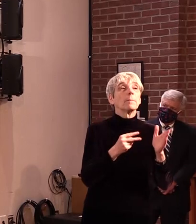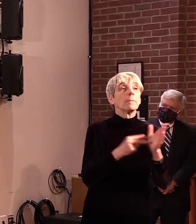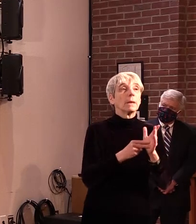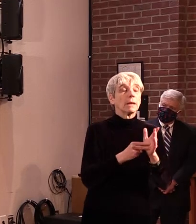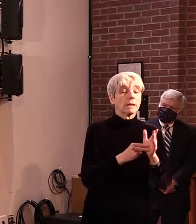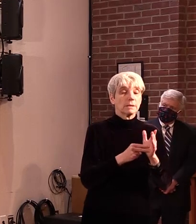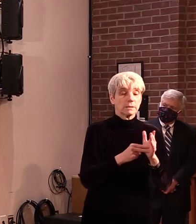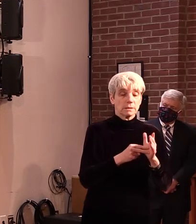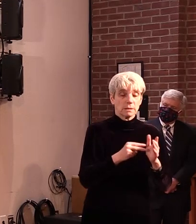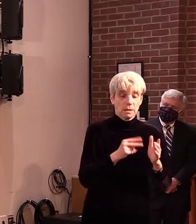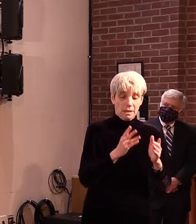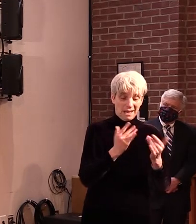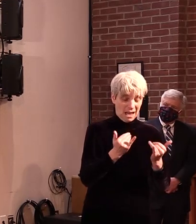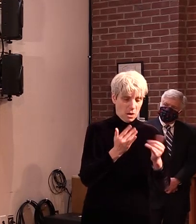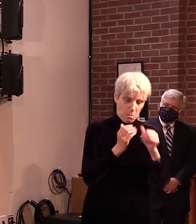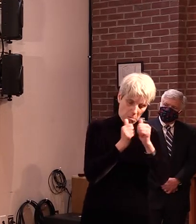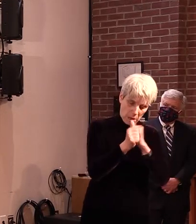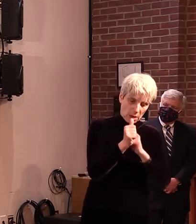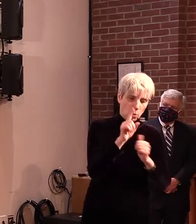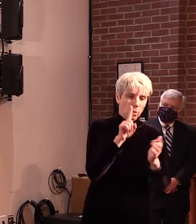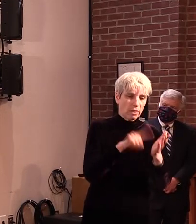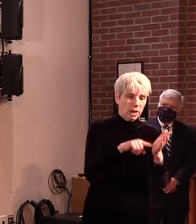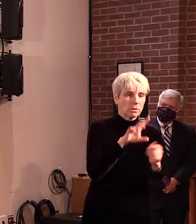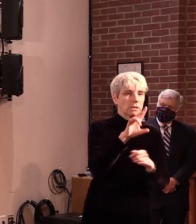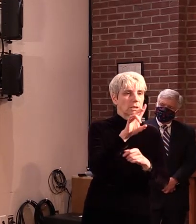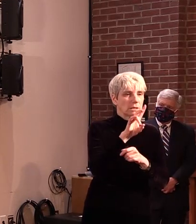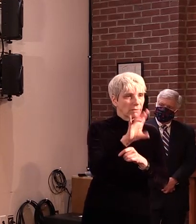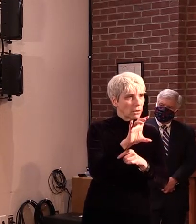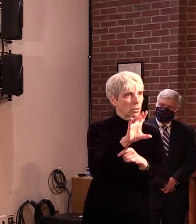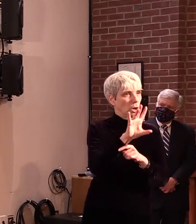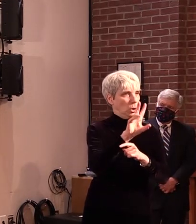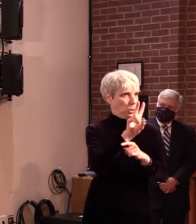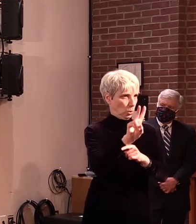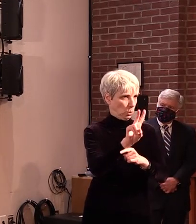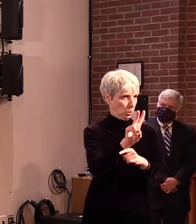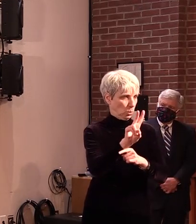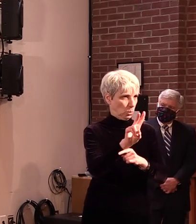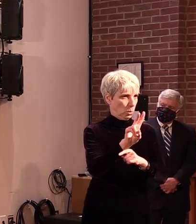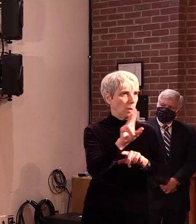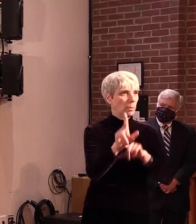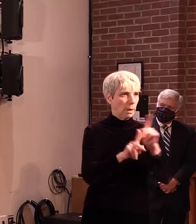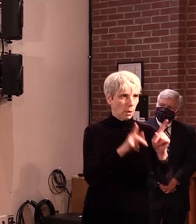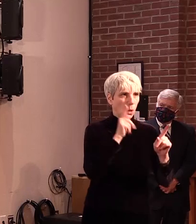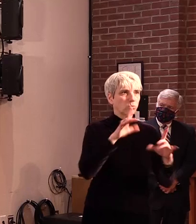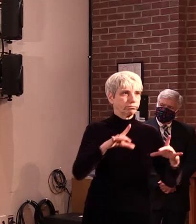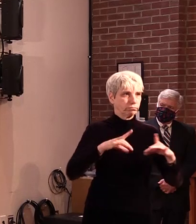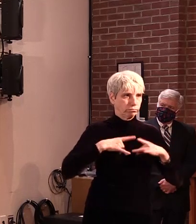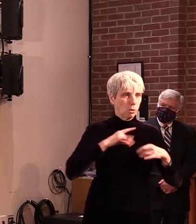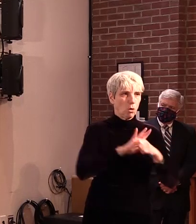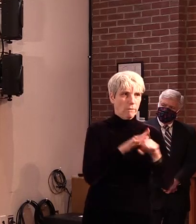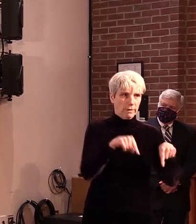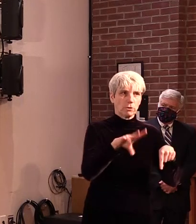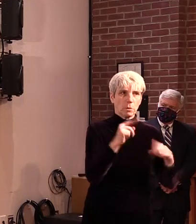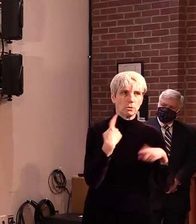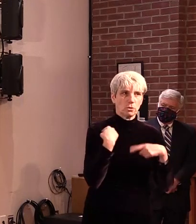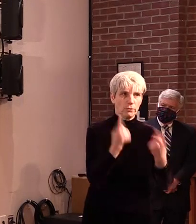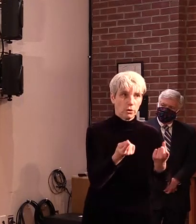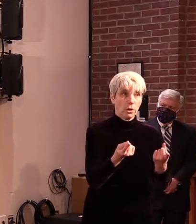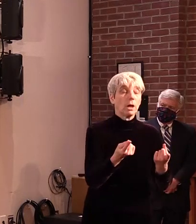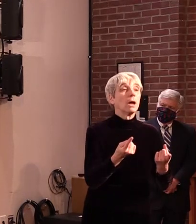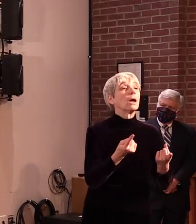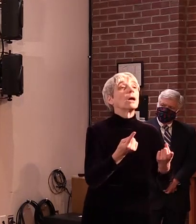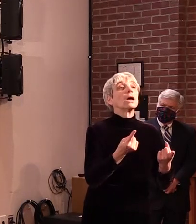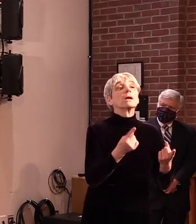threshold of 1,700 cases to 1,702. Number of deaths still has remain stable